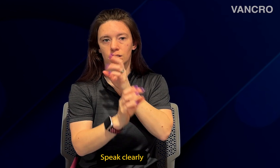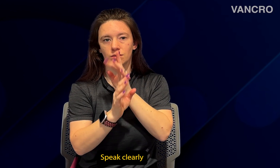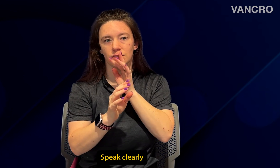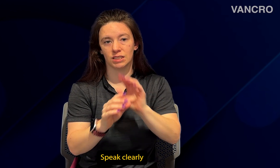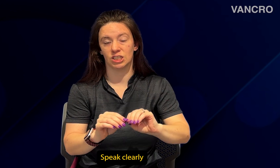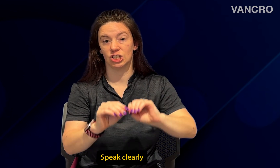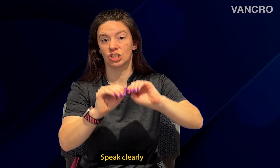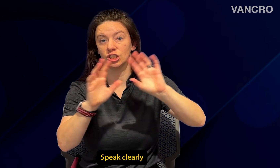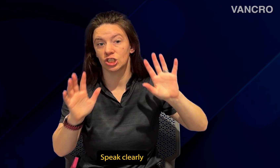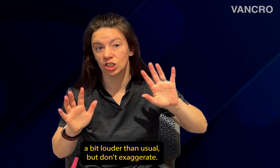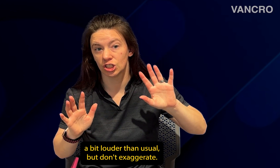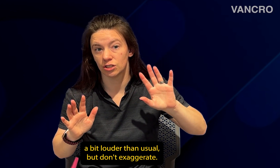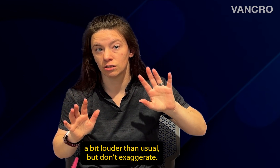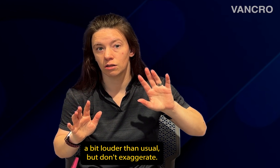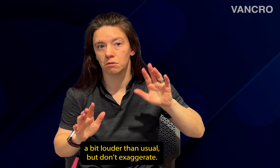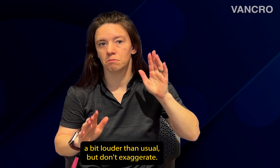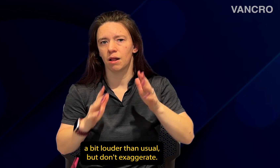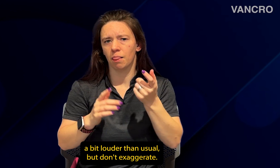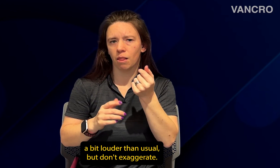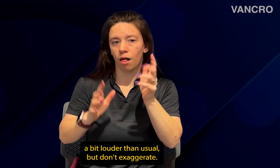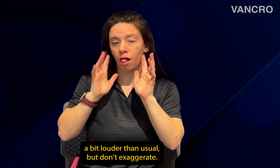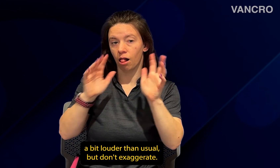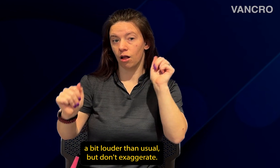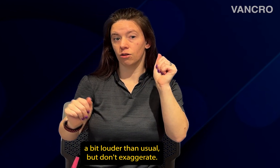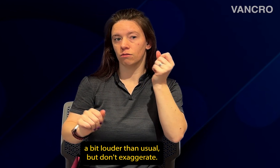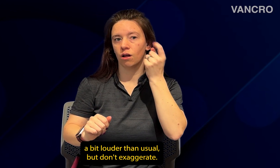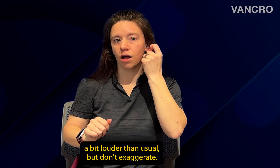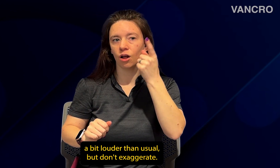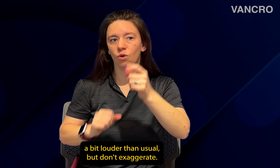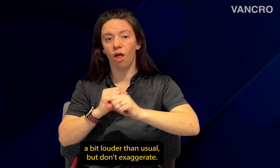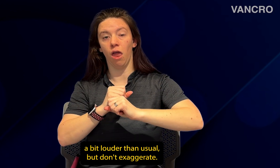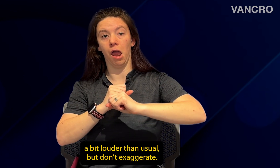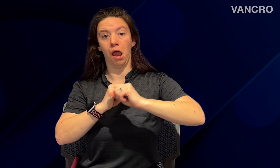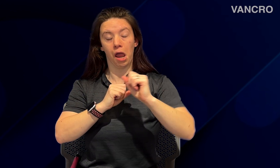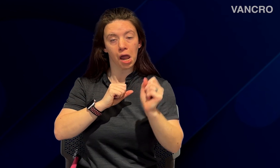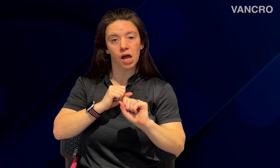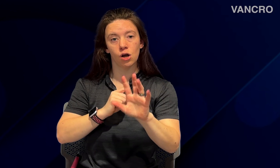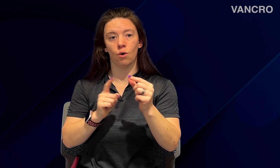Speak clearly, a bit louder than usual, but don't exaggerate.